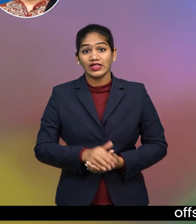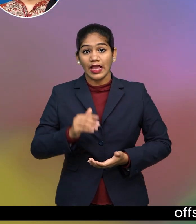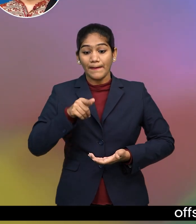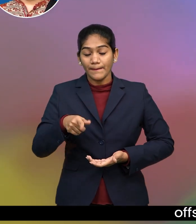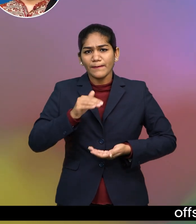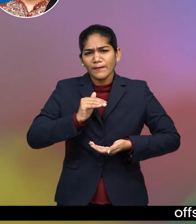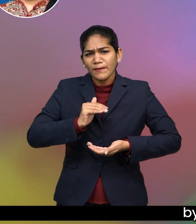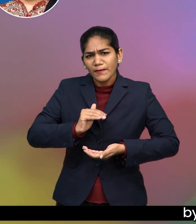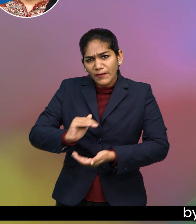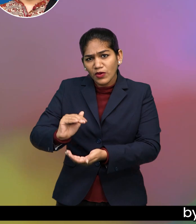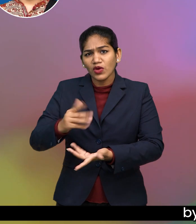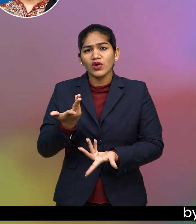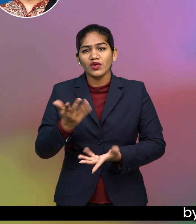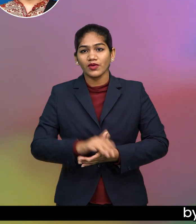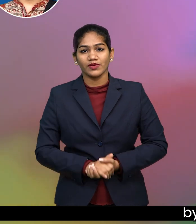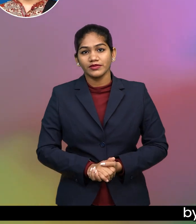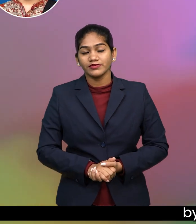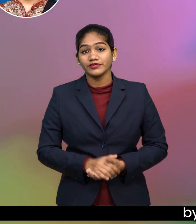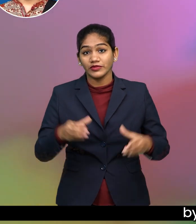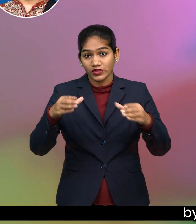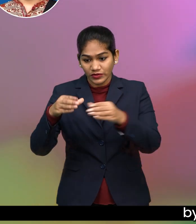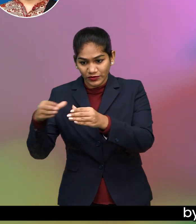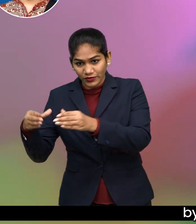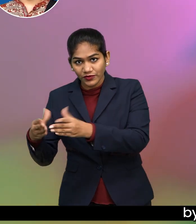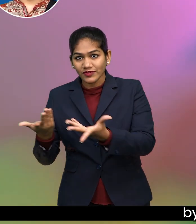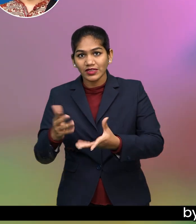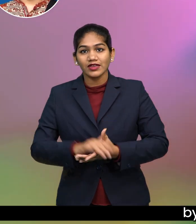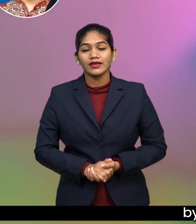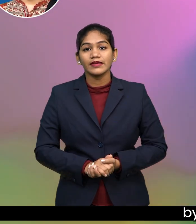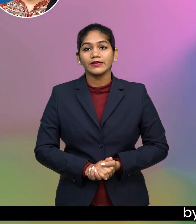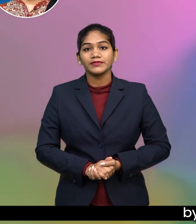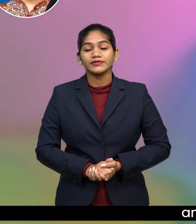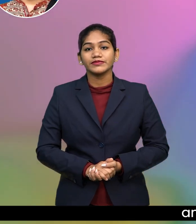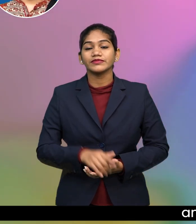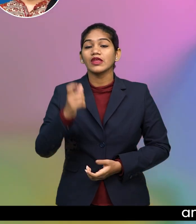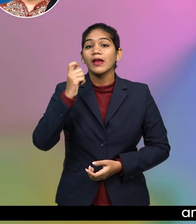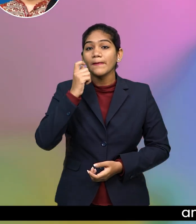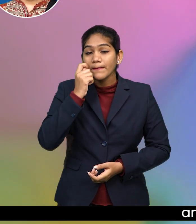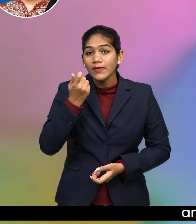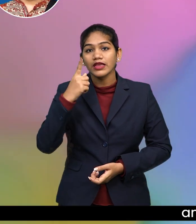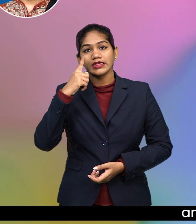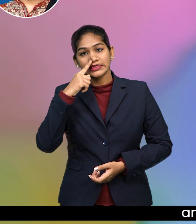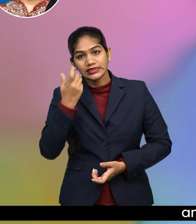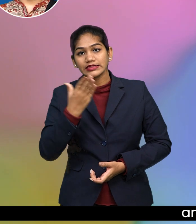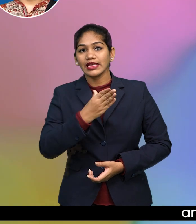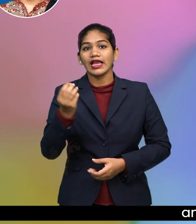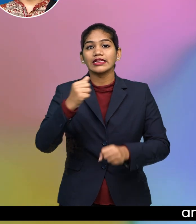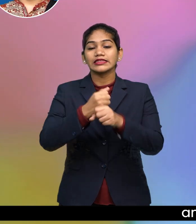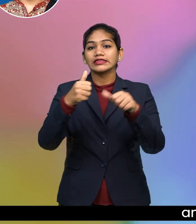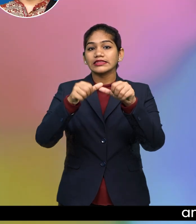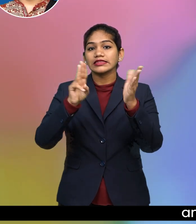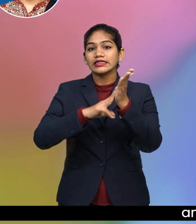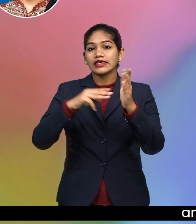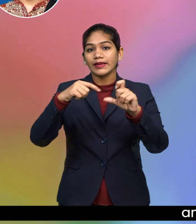offspring are produced by the union of male and female gametes,